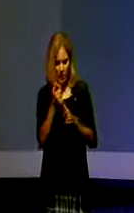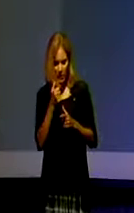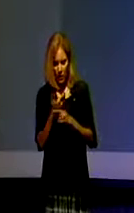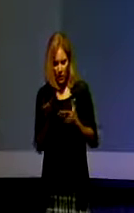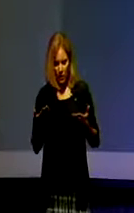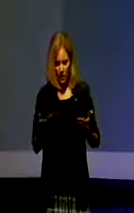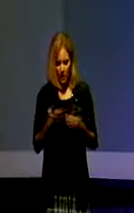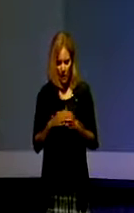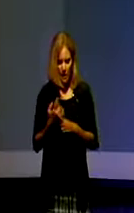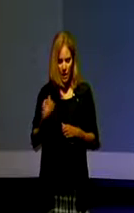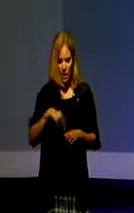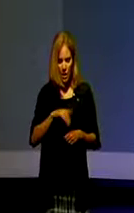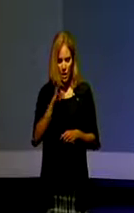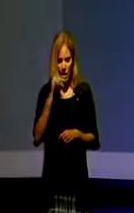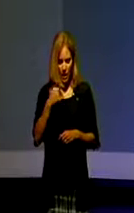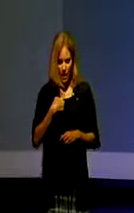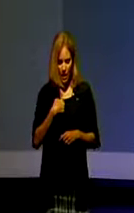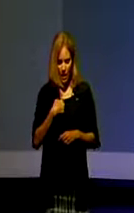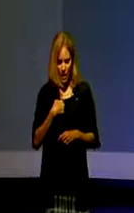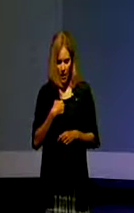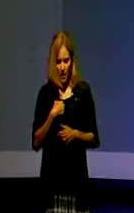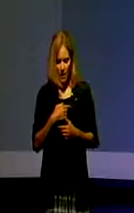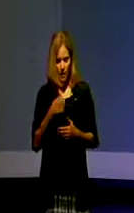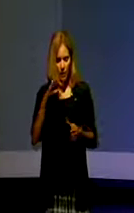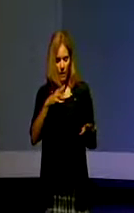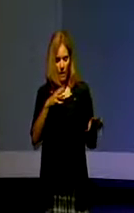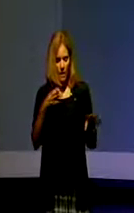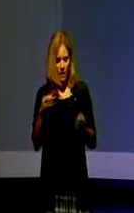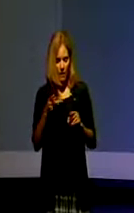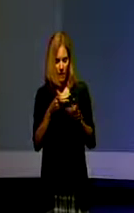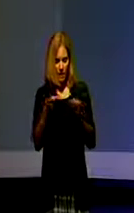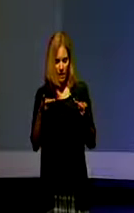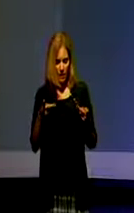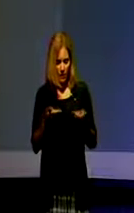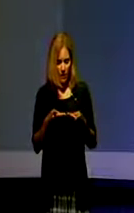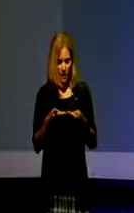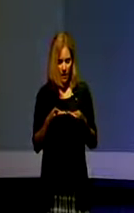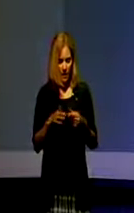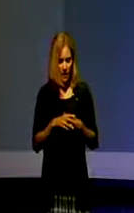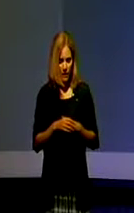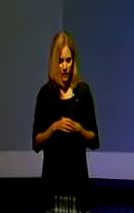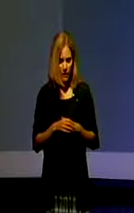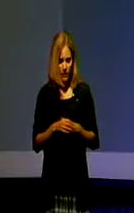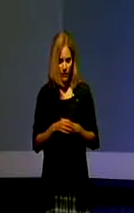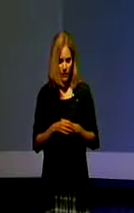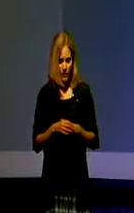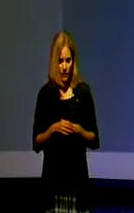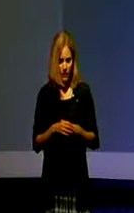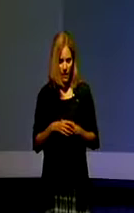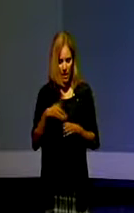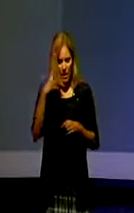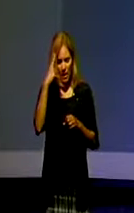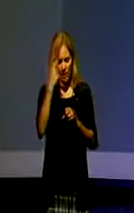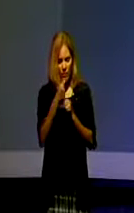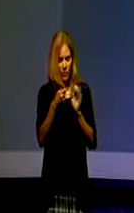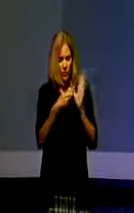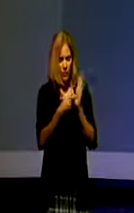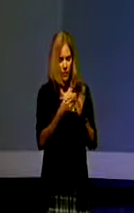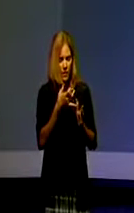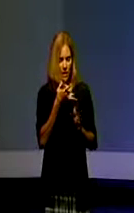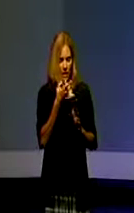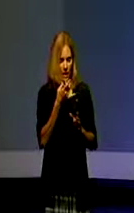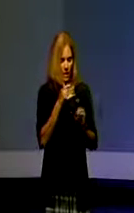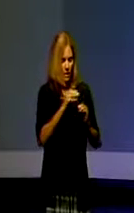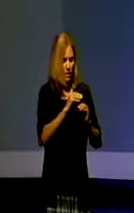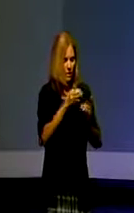here, that I would leave this place, and that we would faithfully bear the light, faithfully sow